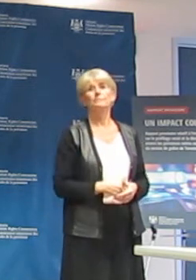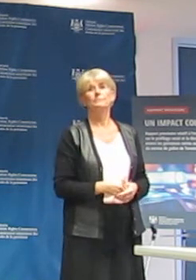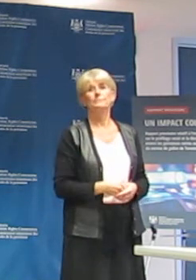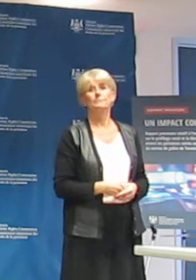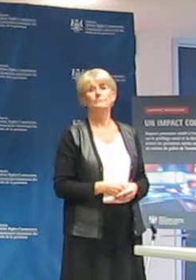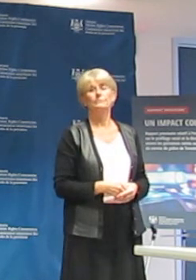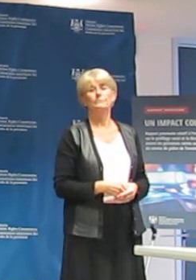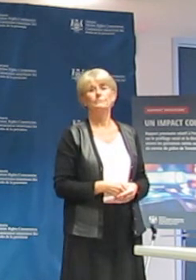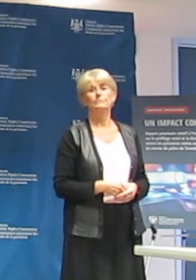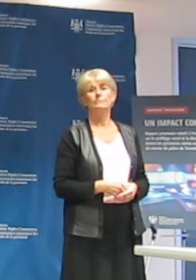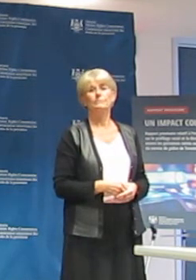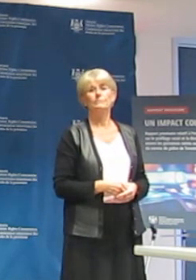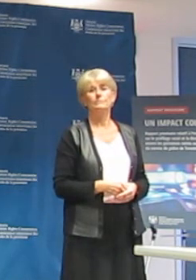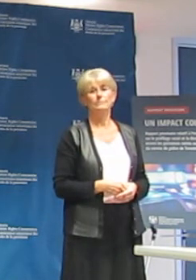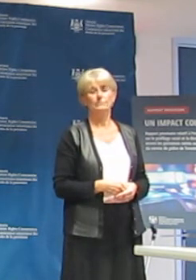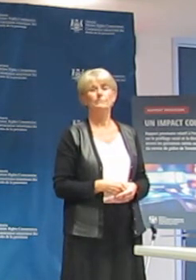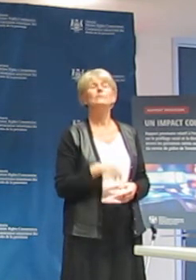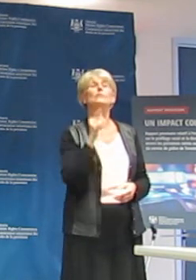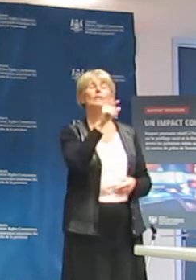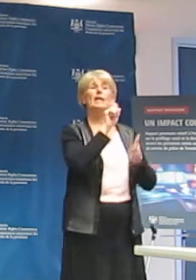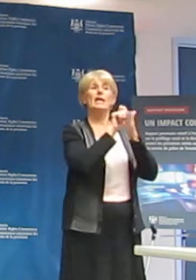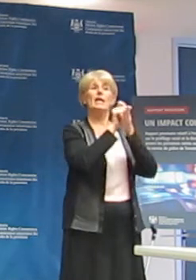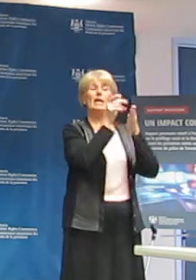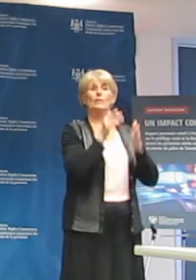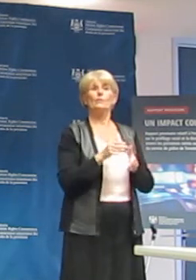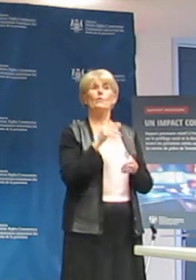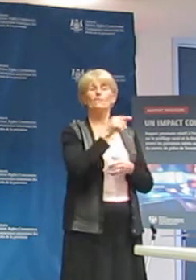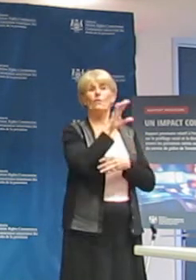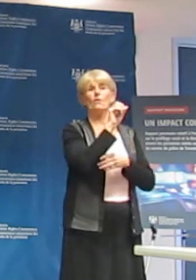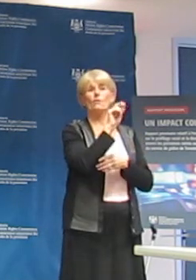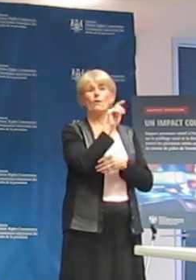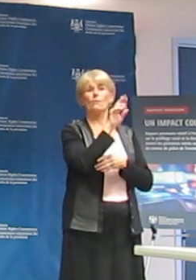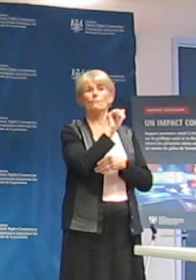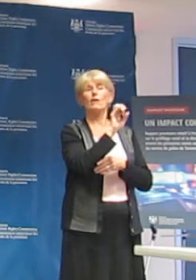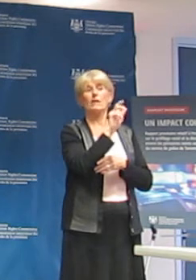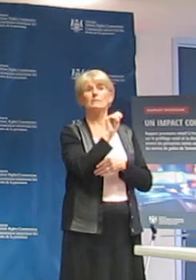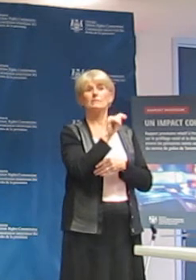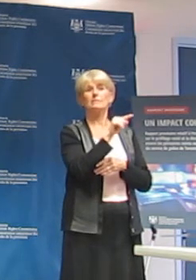And Harold Hoyt, the editor of Contrast,